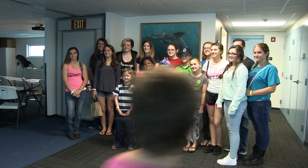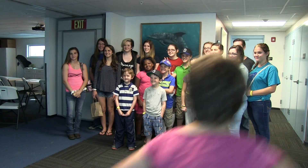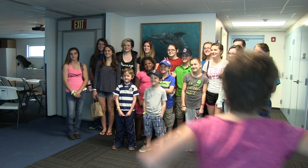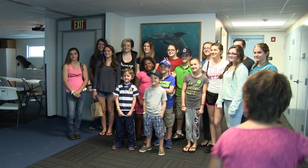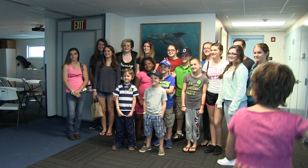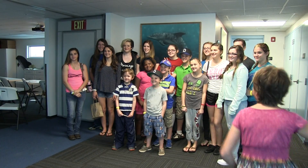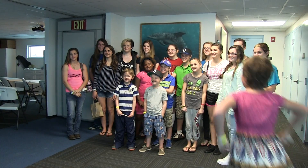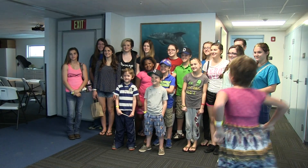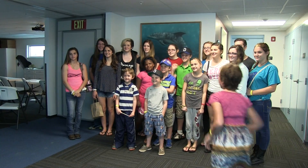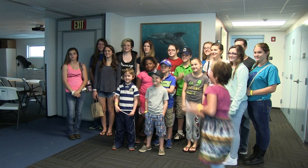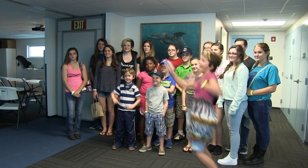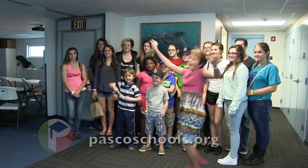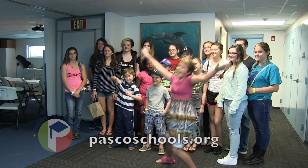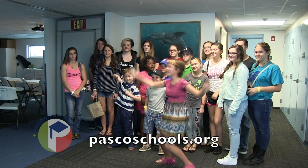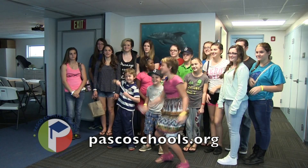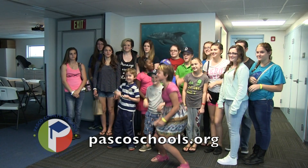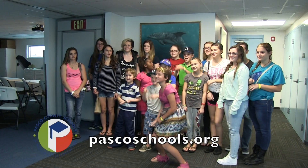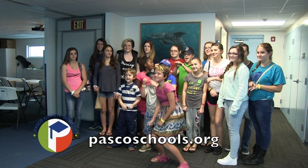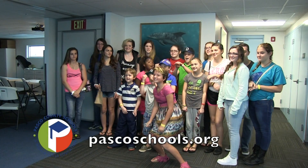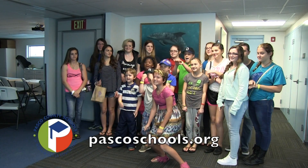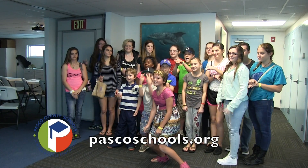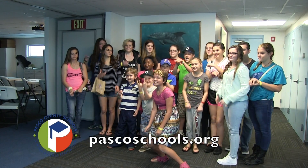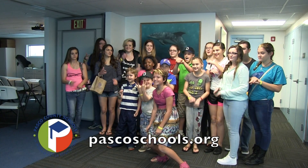Everybody do your favorite sign for me.